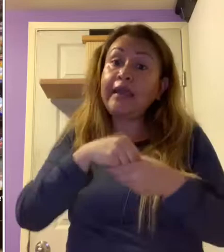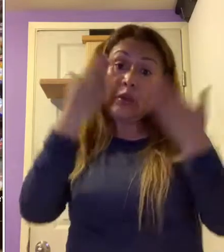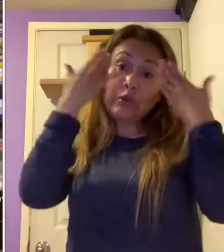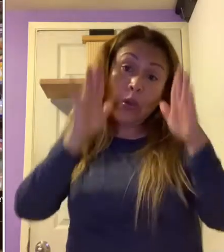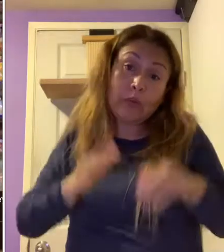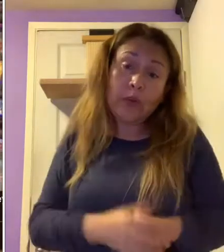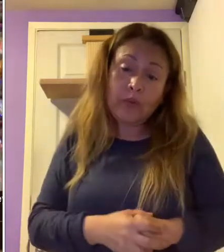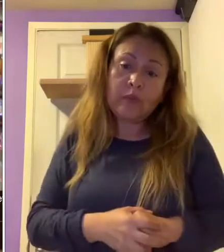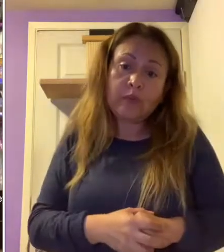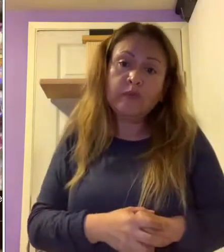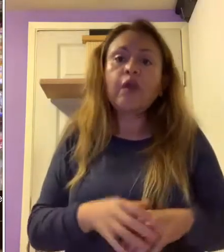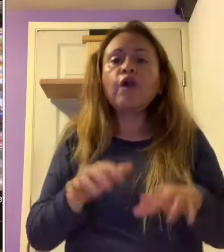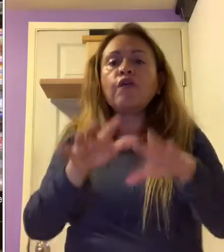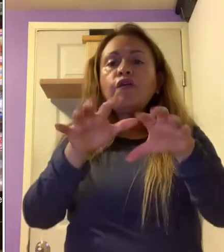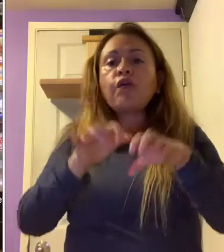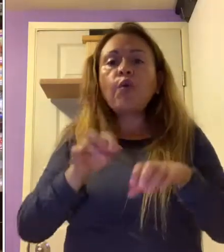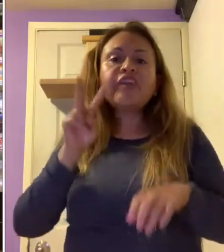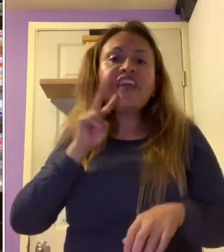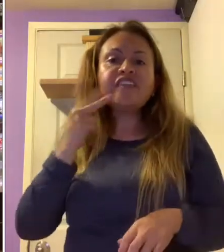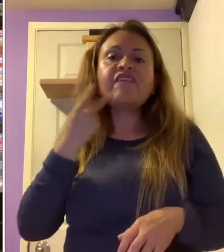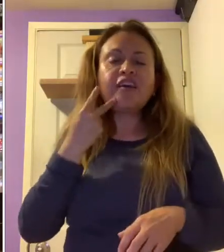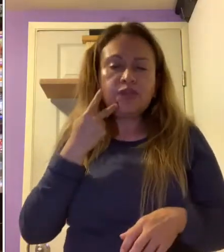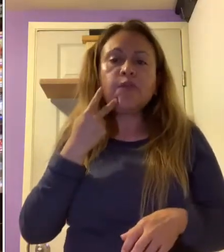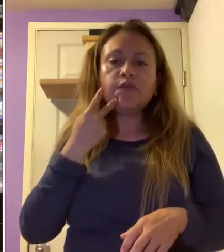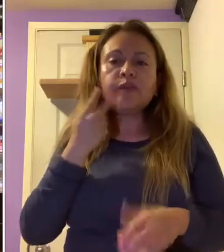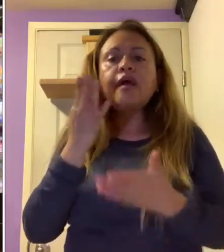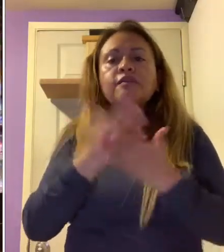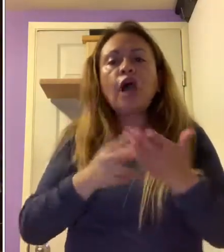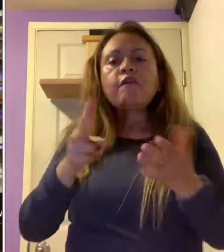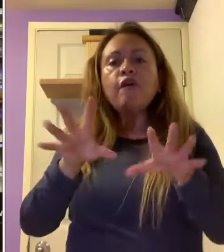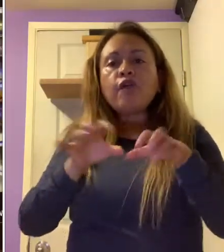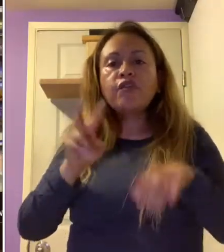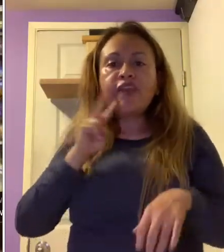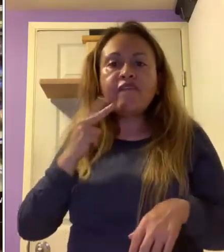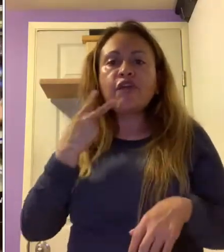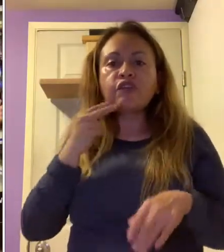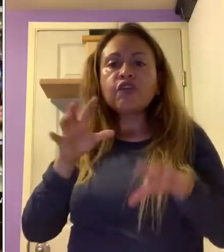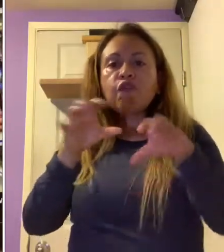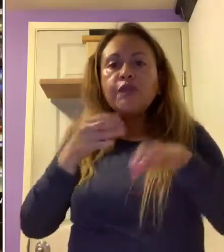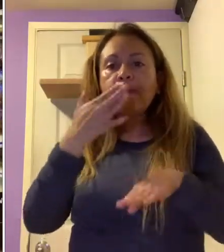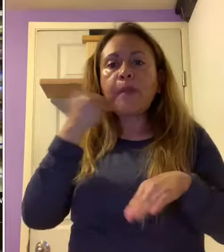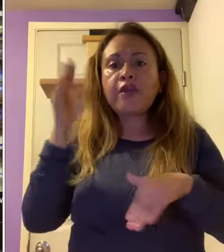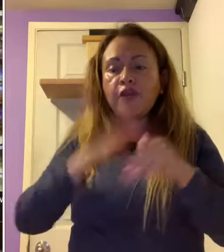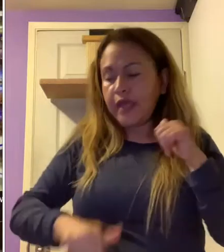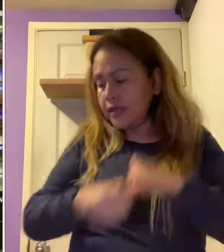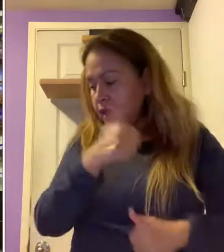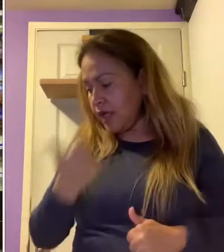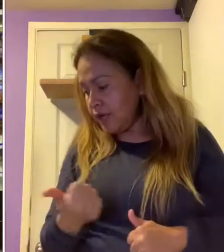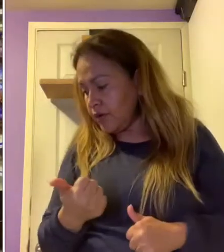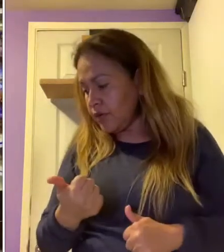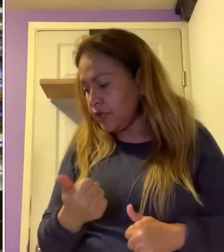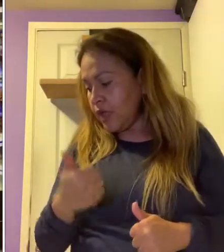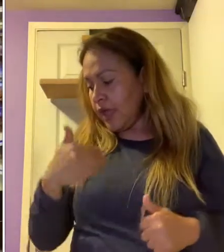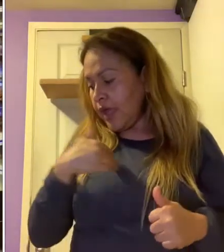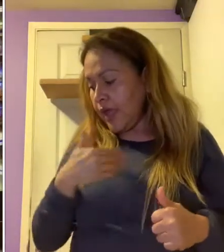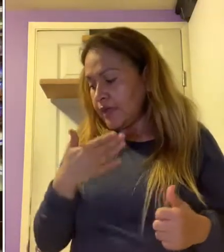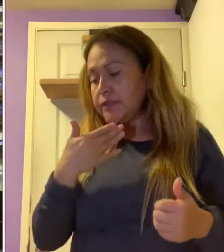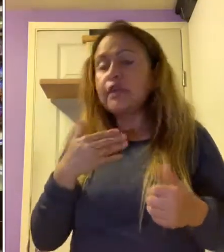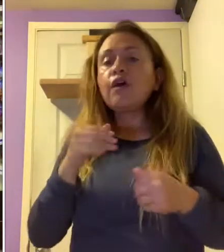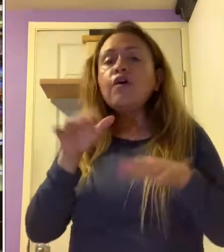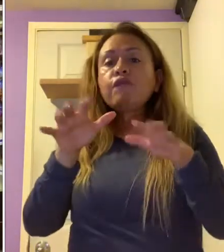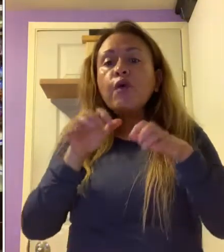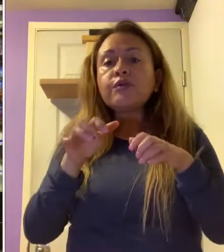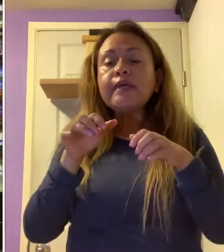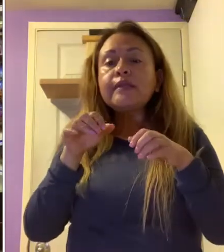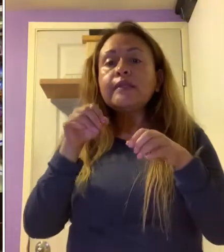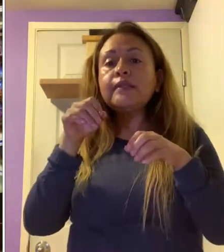here. Okay, now let's talk about frozen vegetables really quick. Now, some frozen vegetables freeze better than others. It's always good to